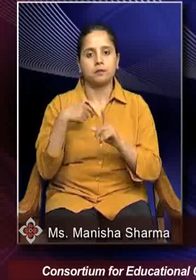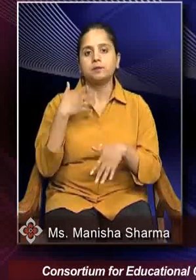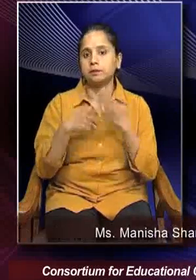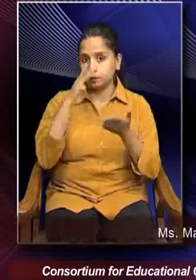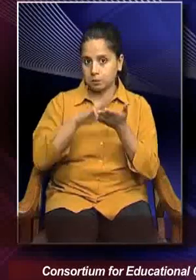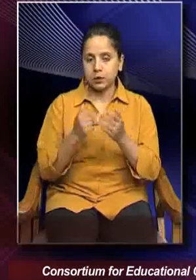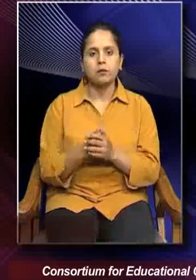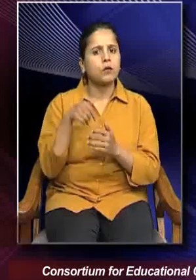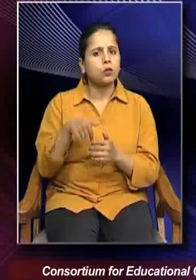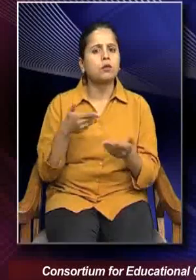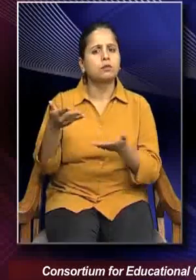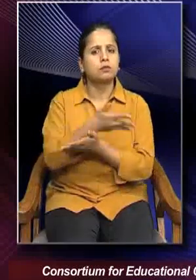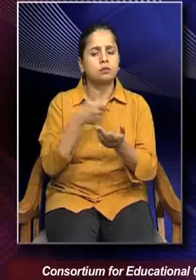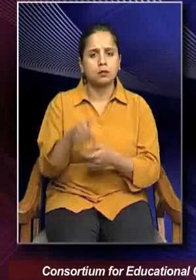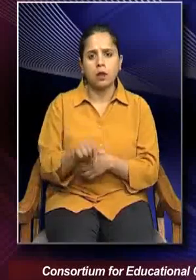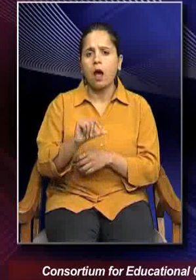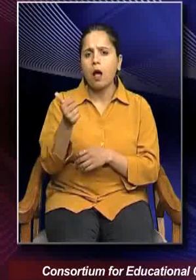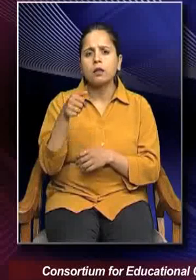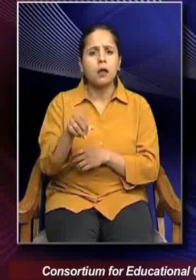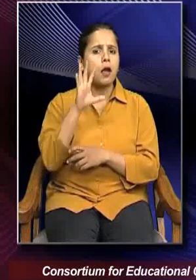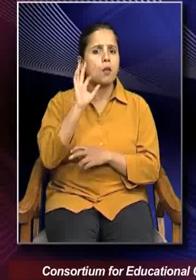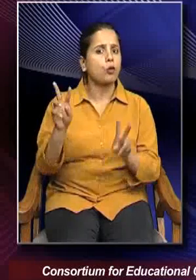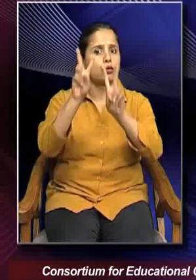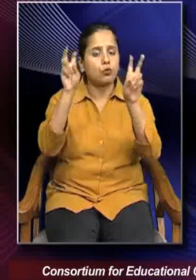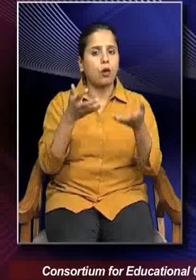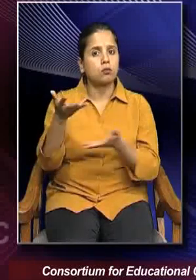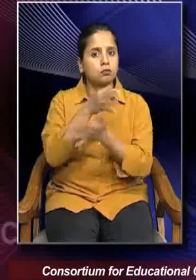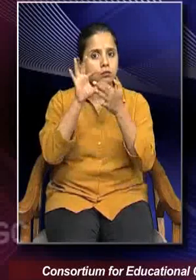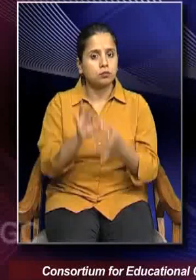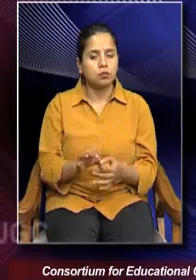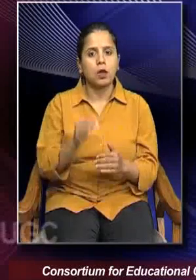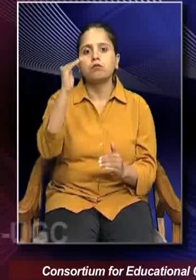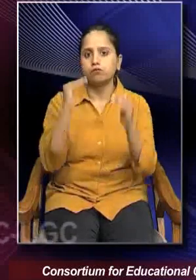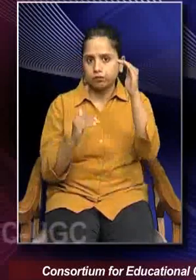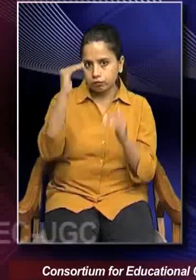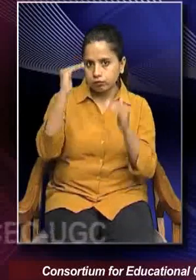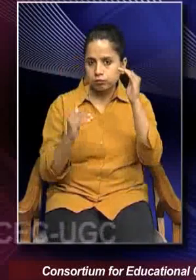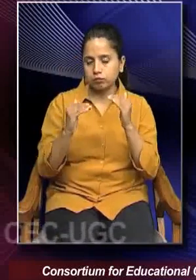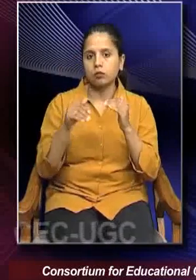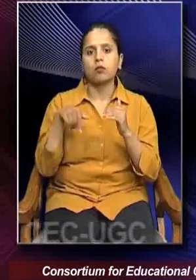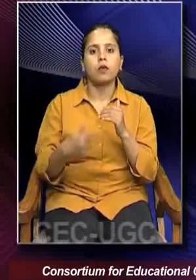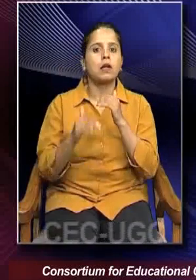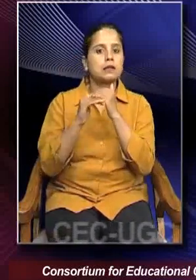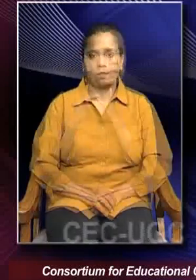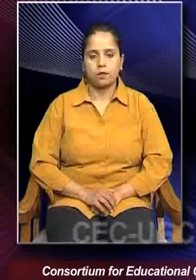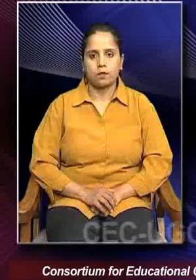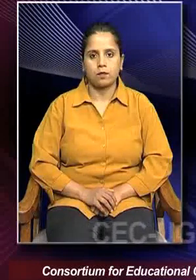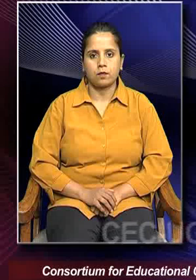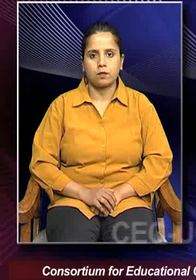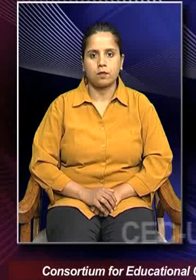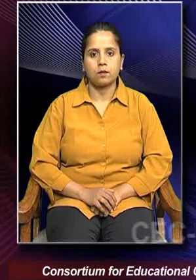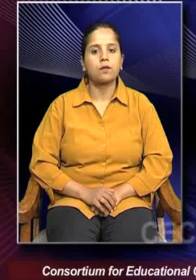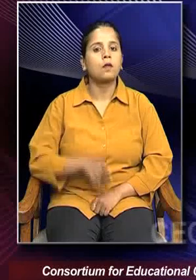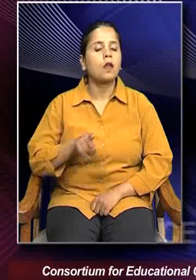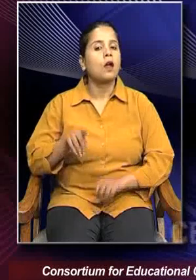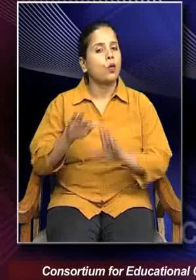going to discuss another important issue which is related with inequalities and sustainable development. The World